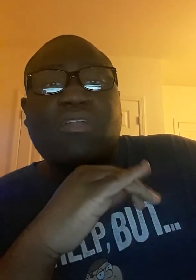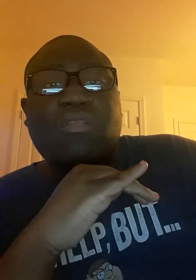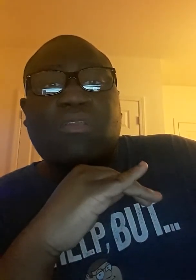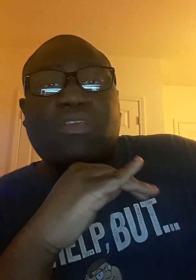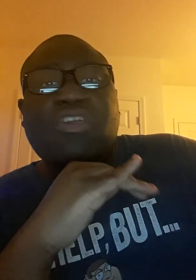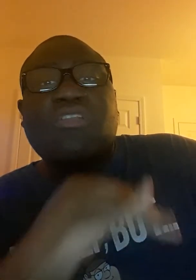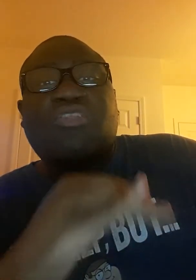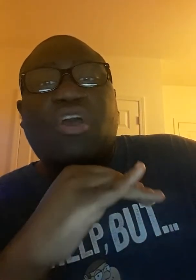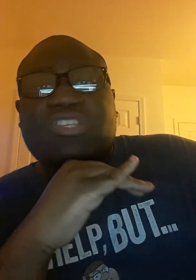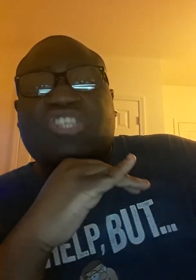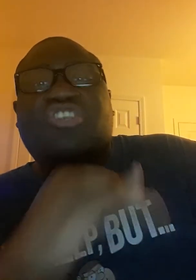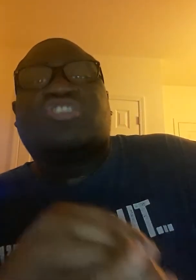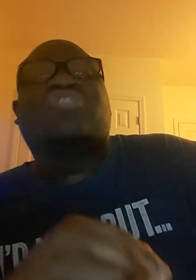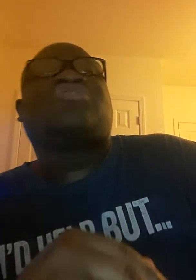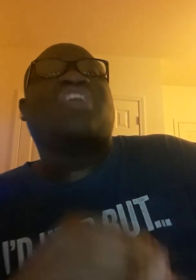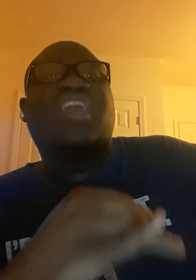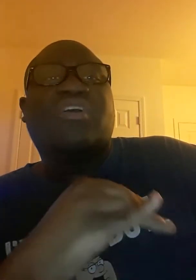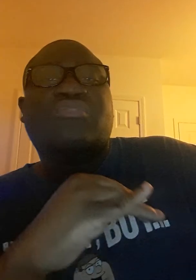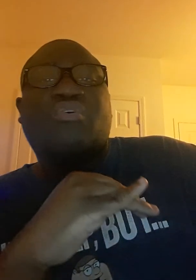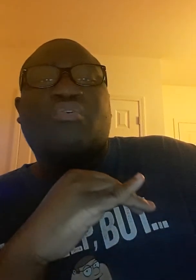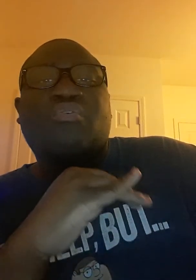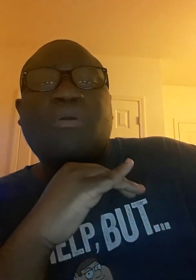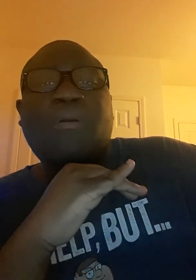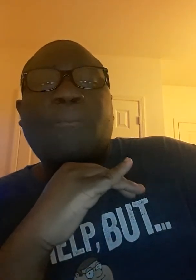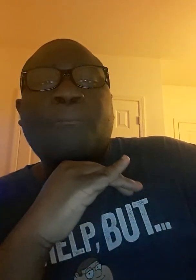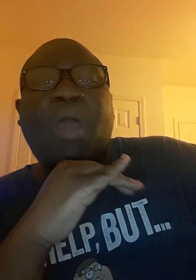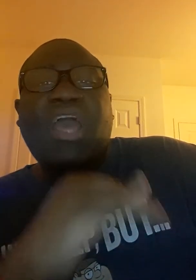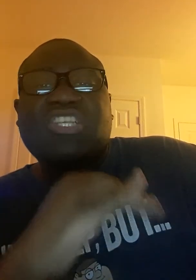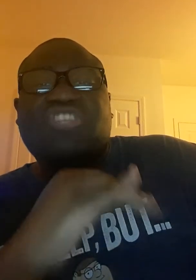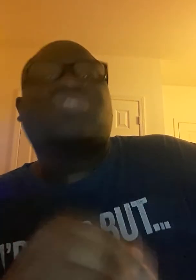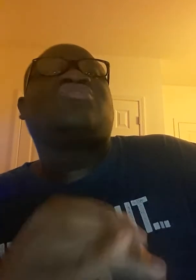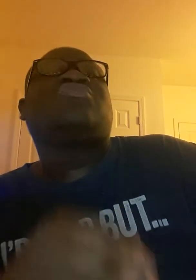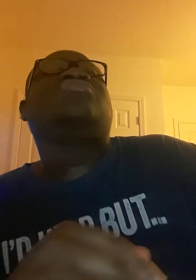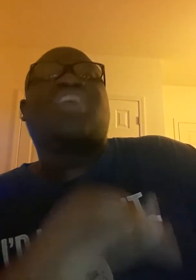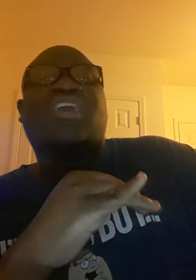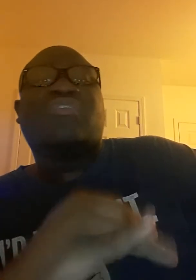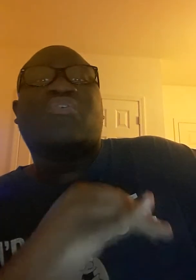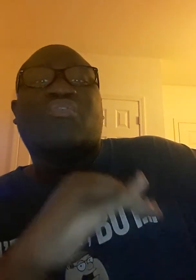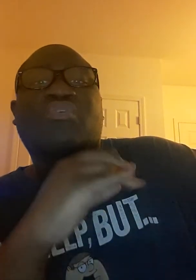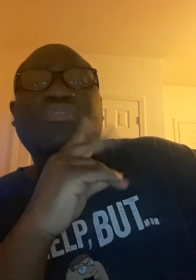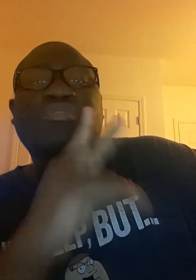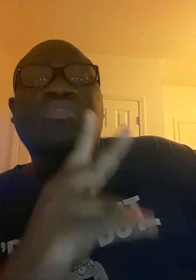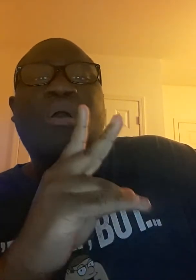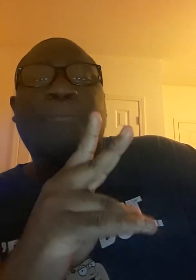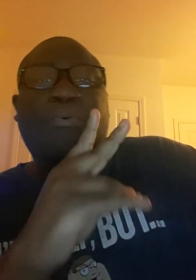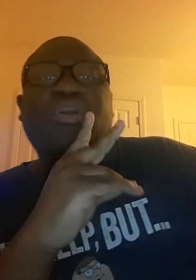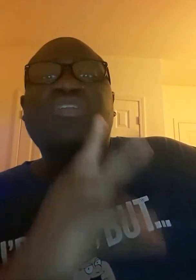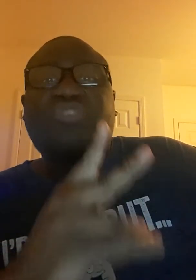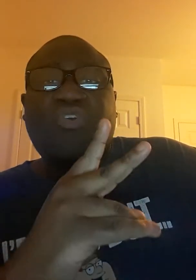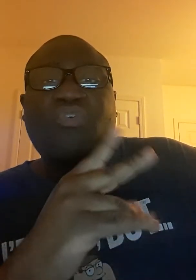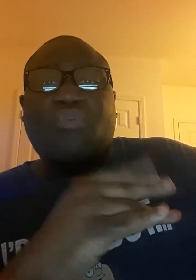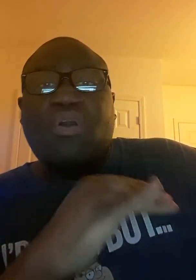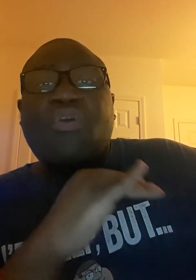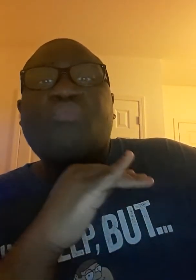yeah, the channel, my channel number 2 will